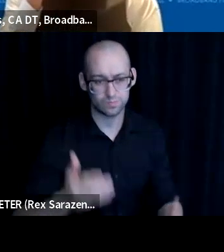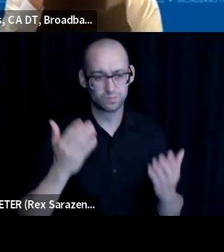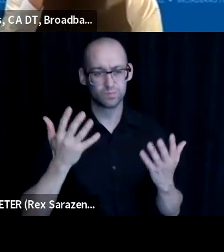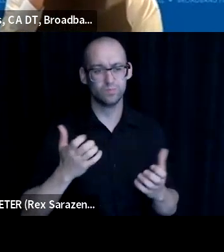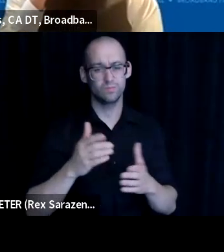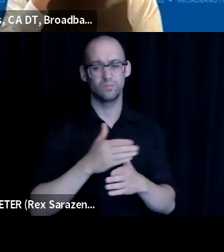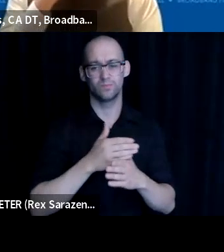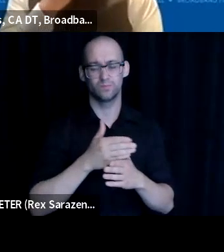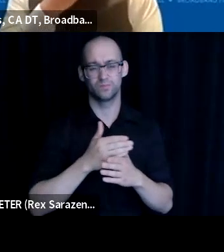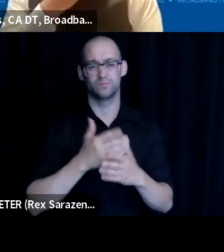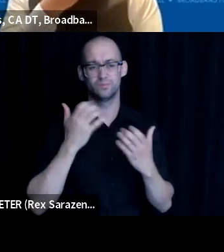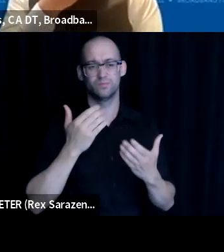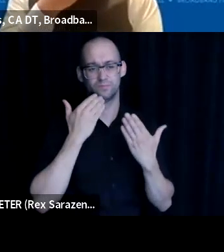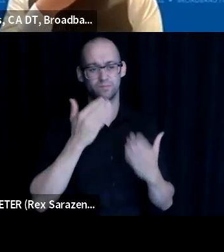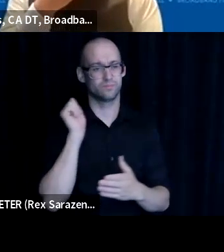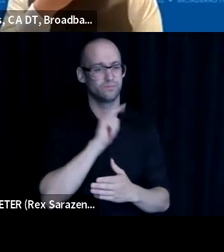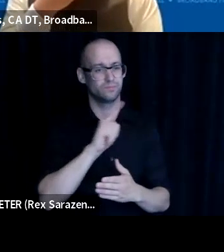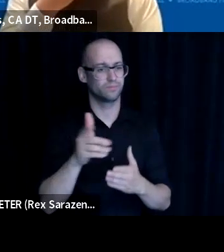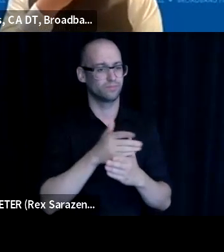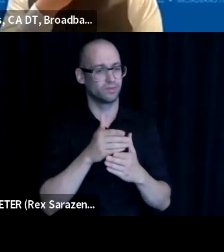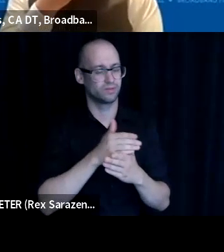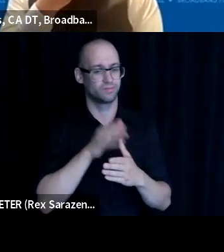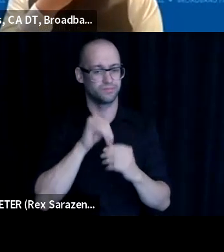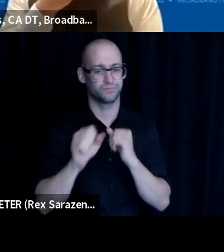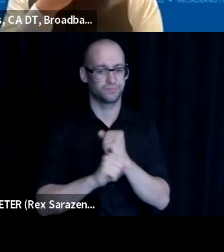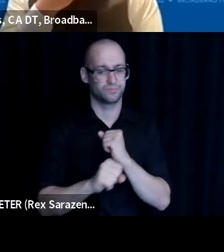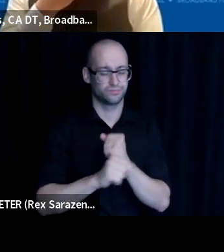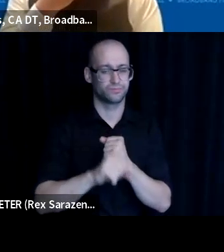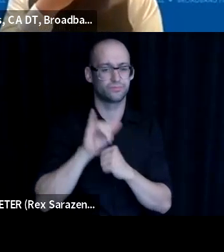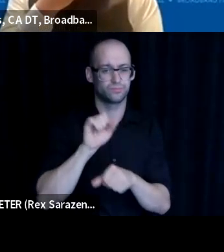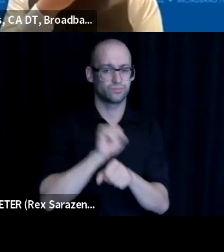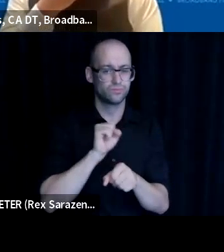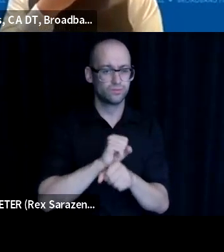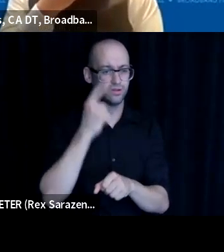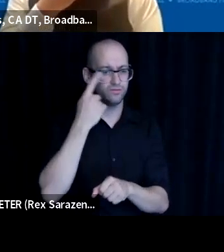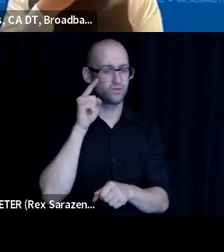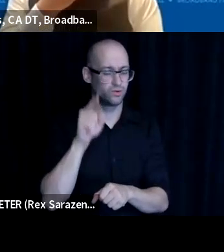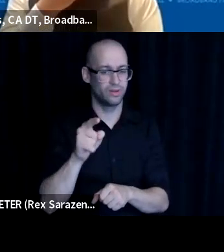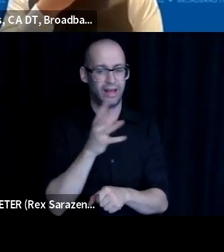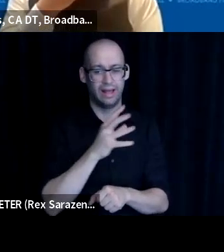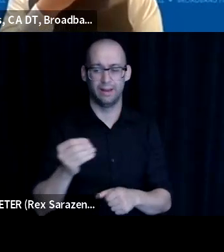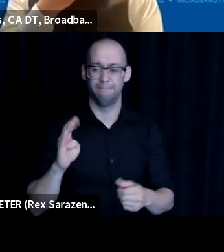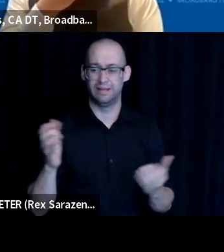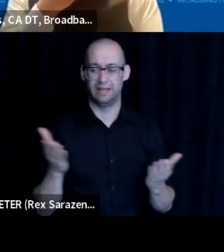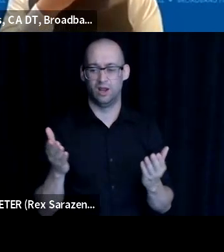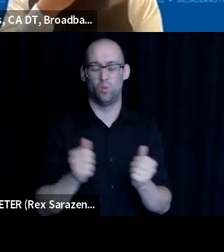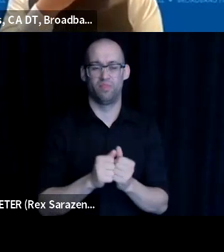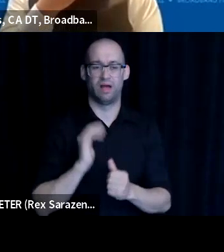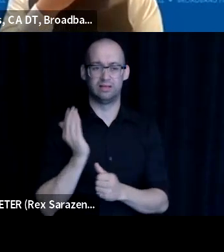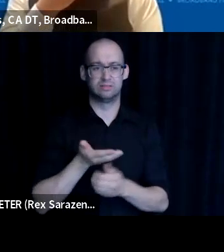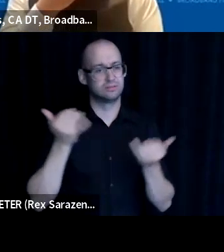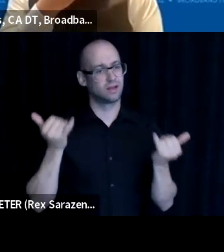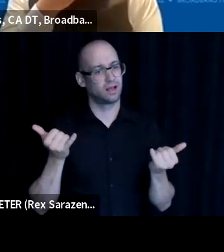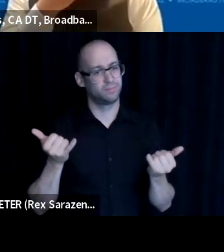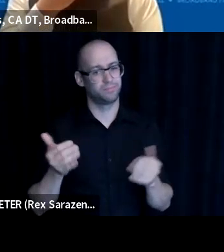and the strategies that have really been working for you. And for being here with us today. And Scott, I don't know if you want to